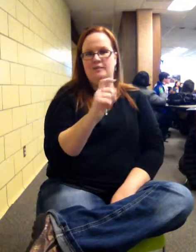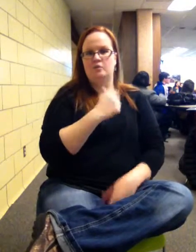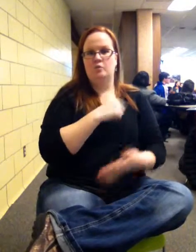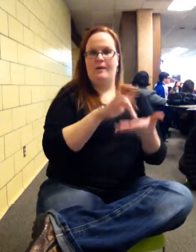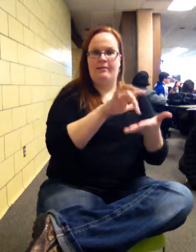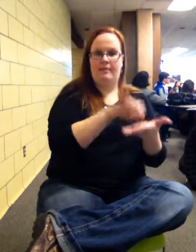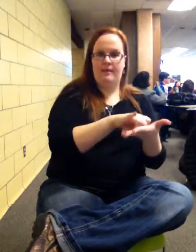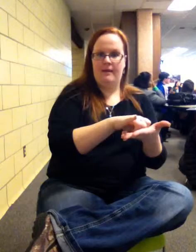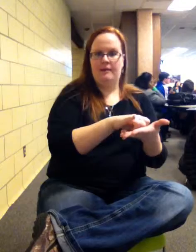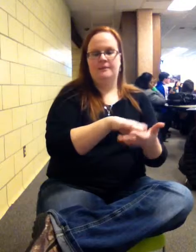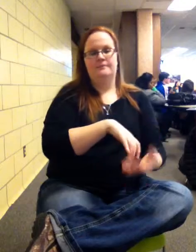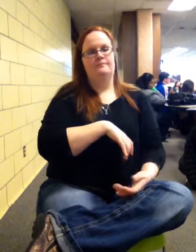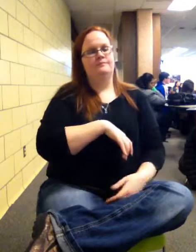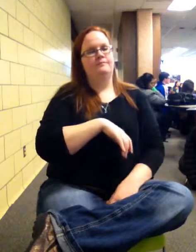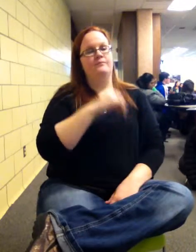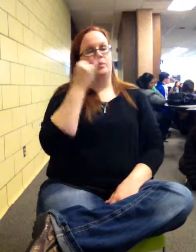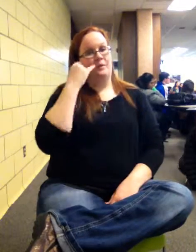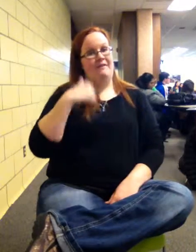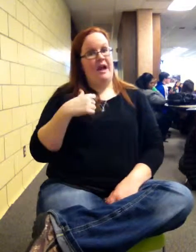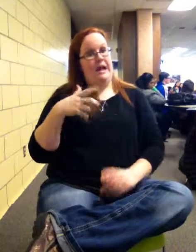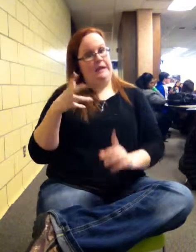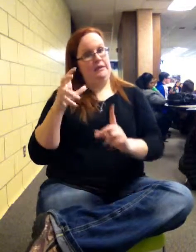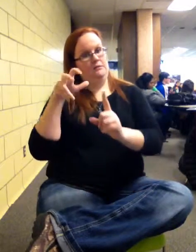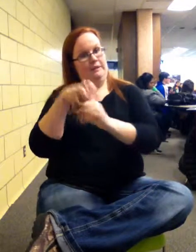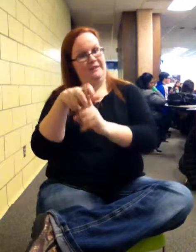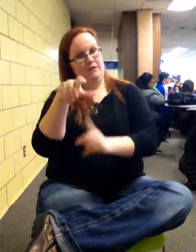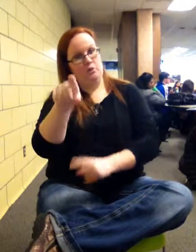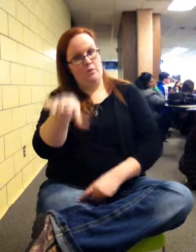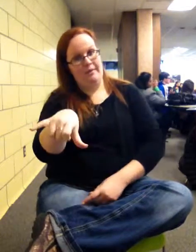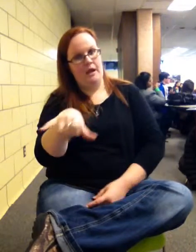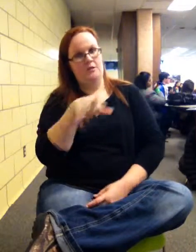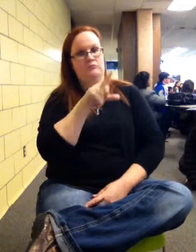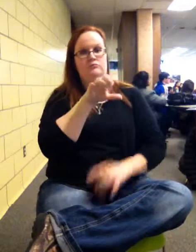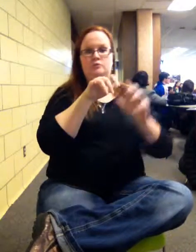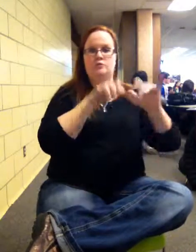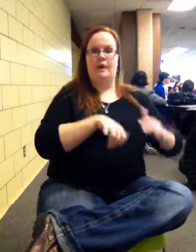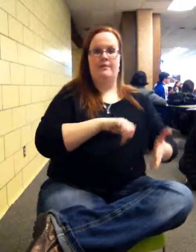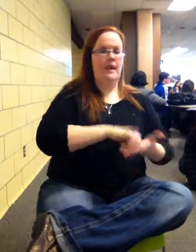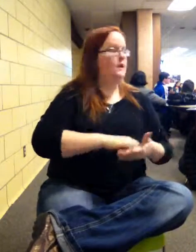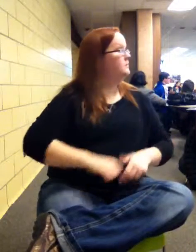at. So if I had assigned you Starbucks, you would have typed in that, and it would have pulled up